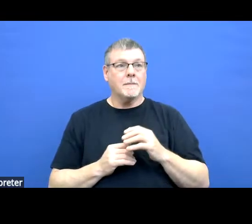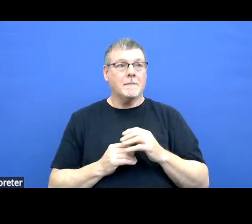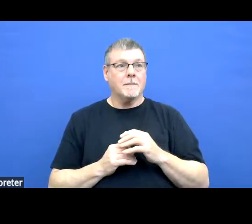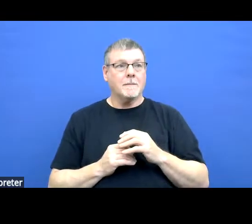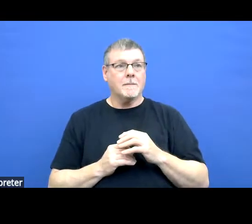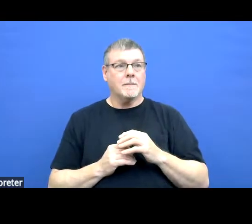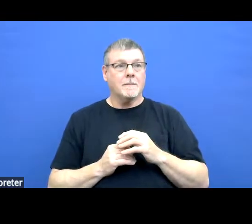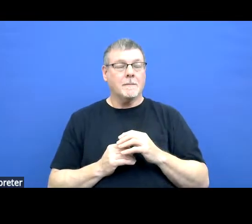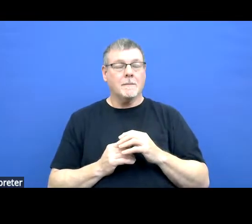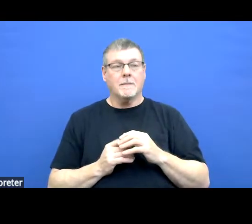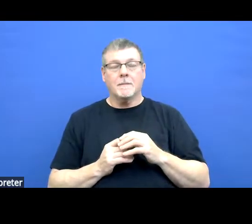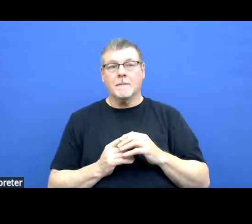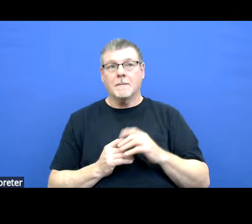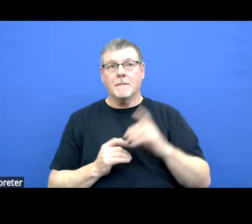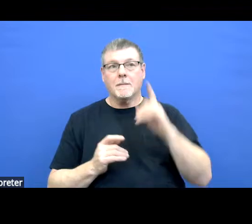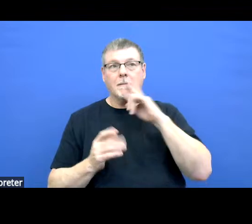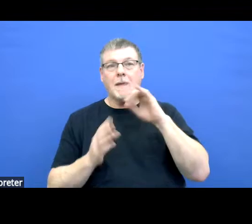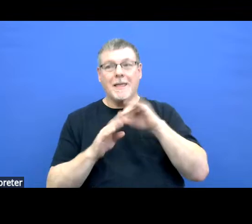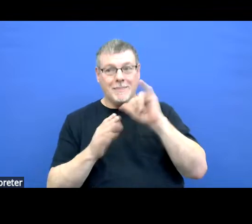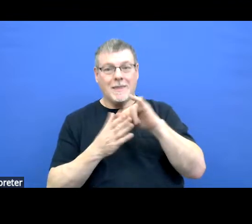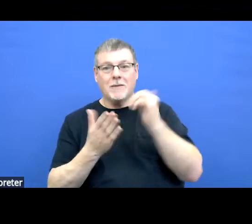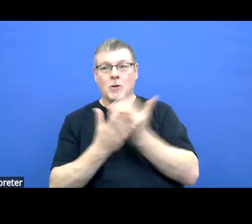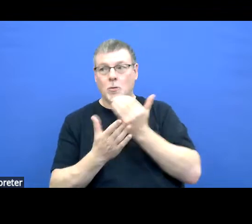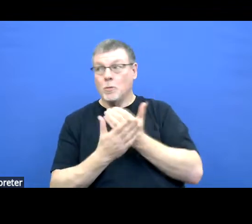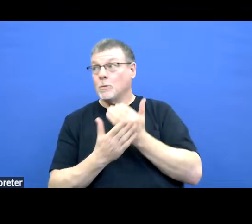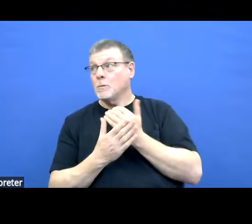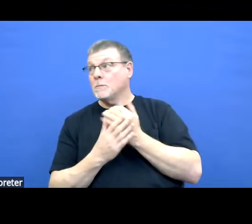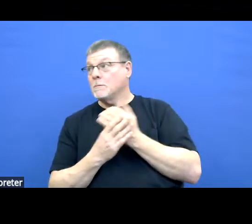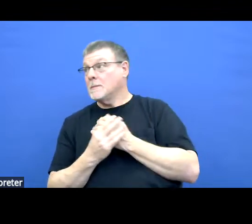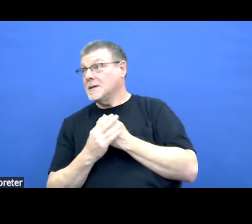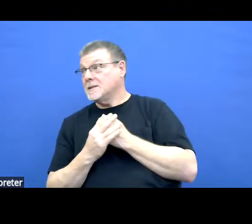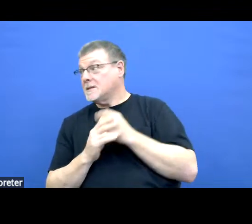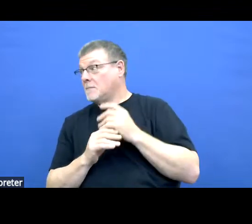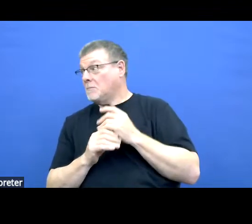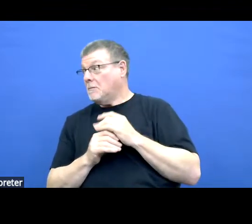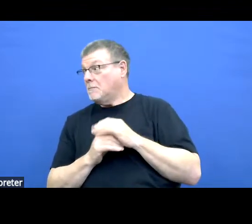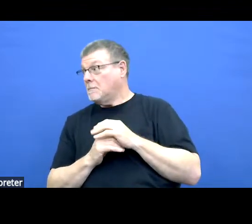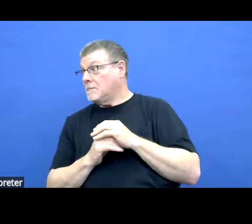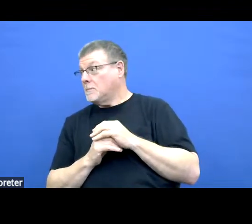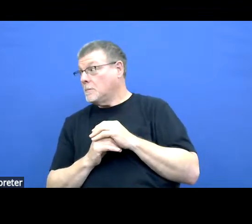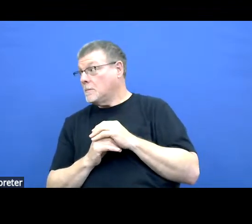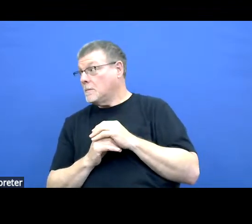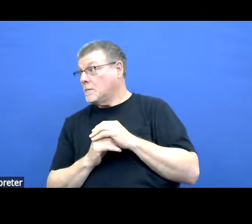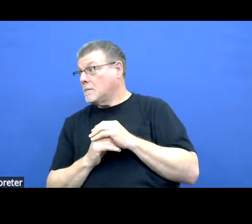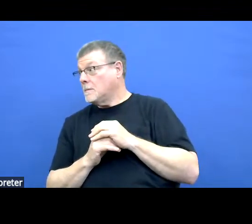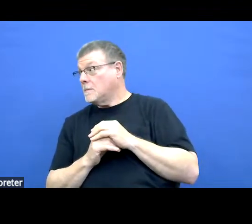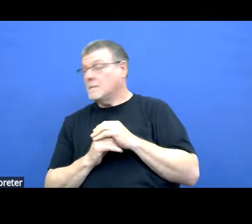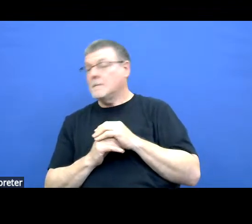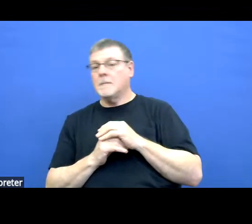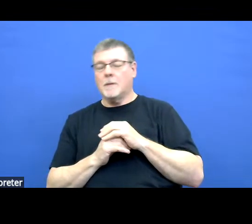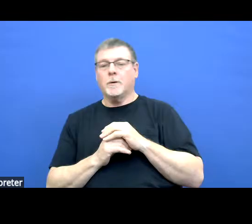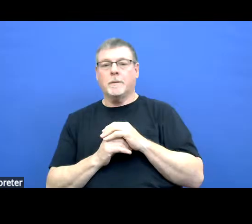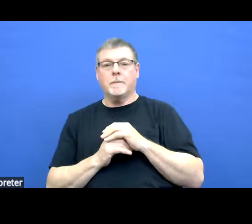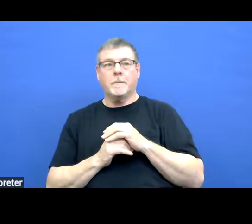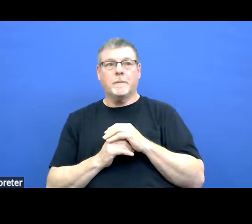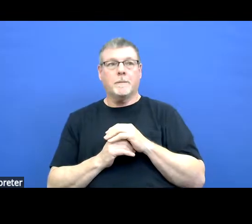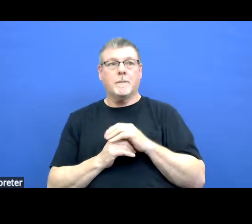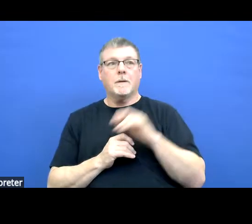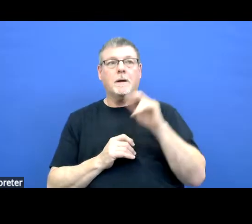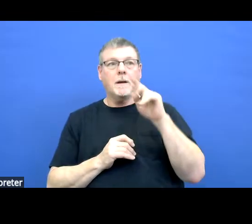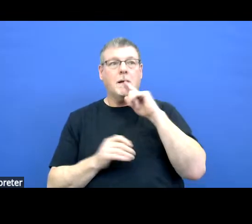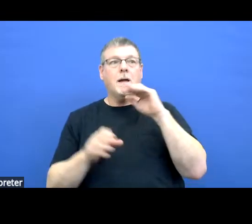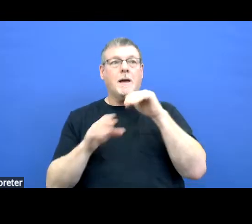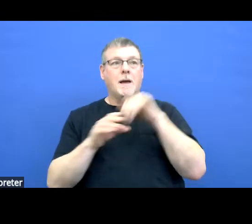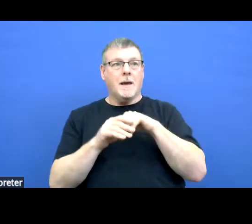we have been in the New Look location, right, which was the, do you remember where that was? Okay, yeah. So we